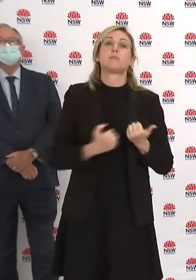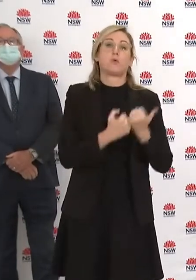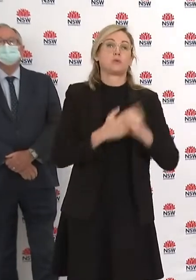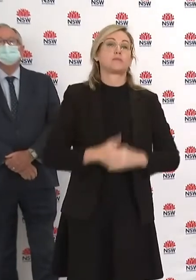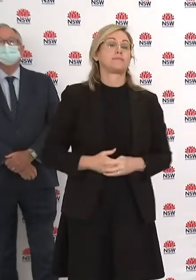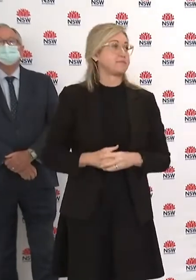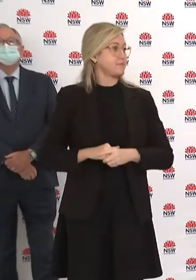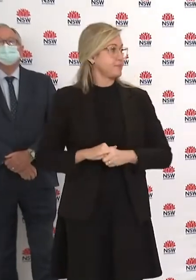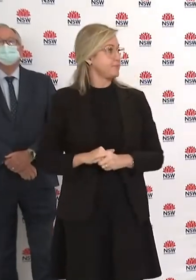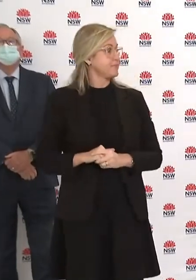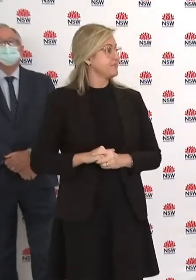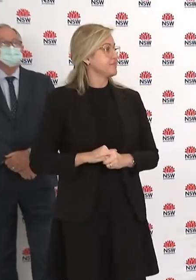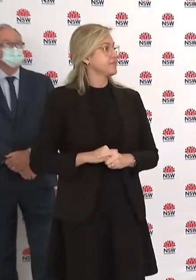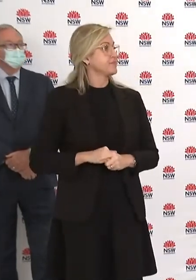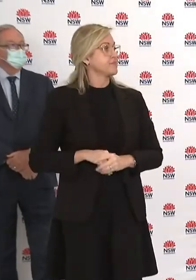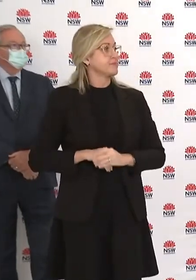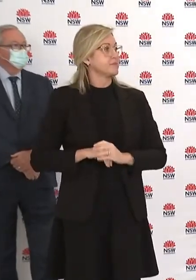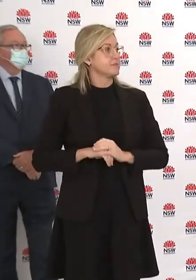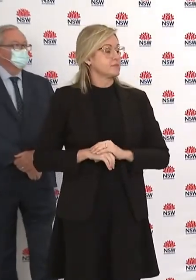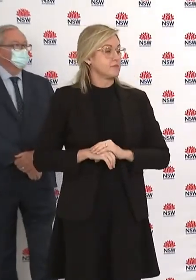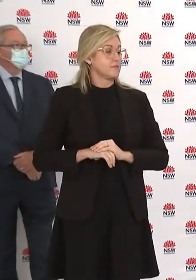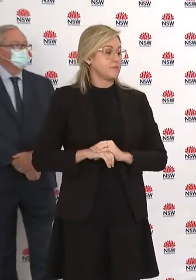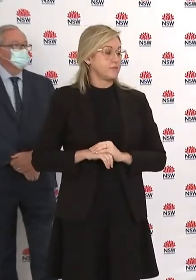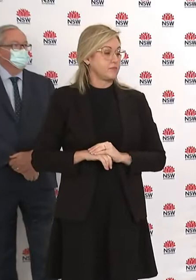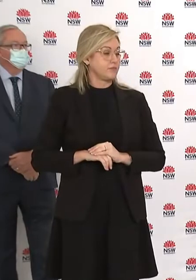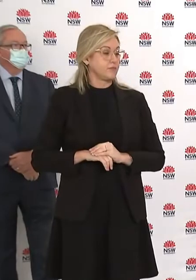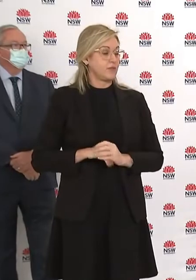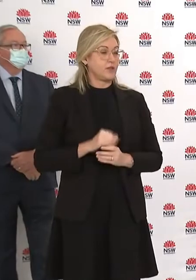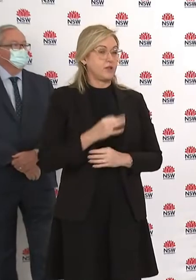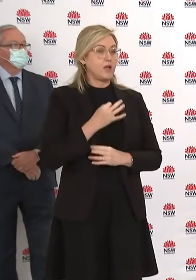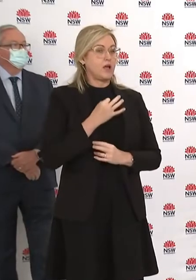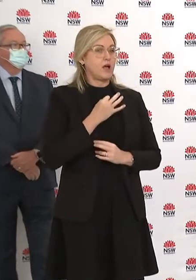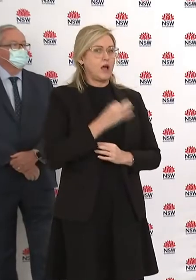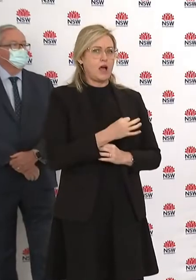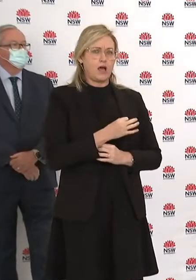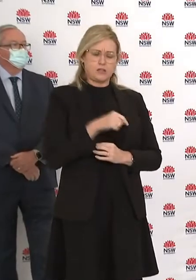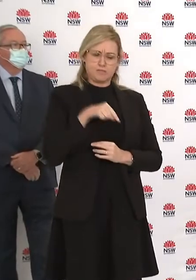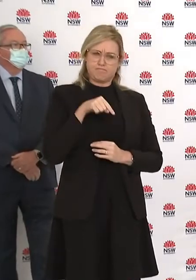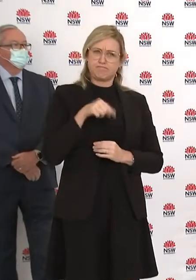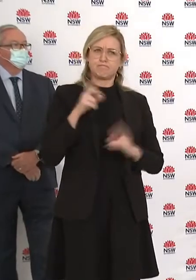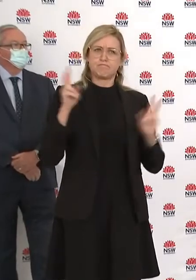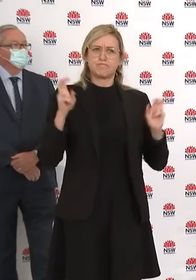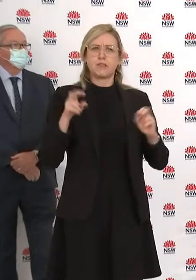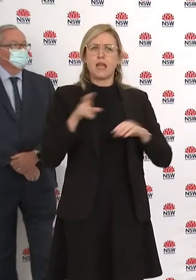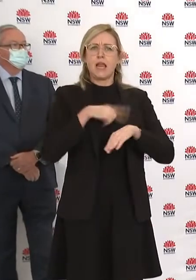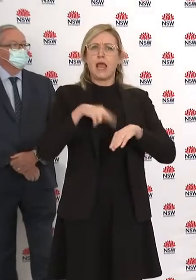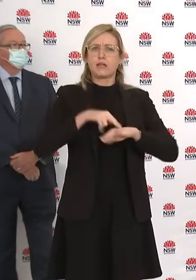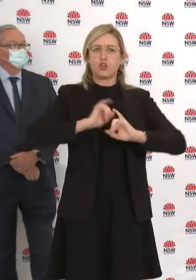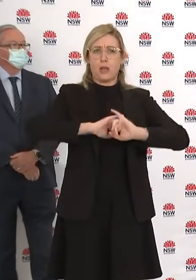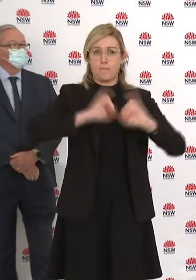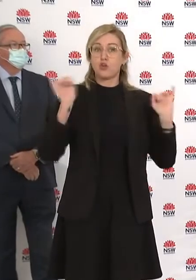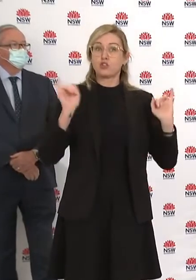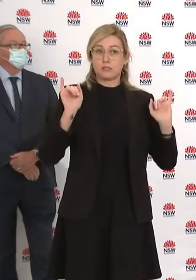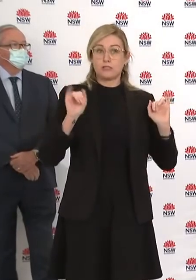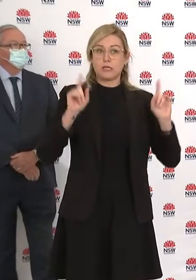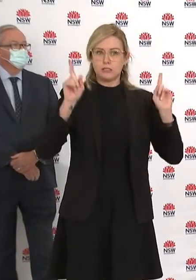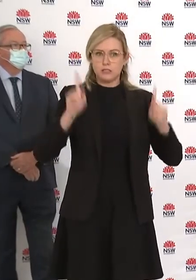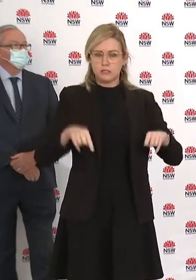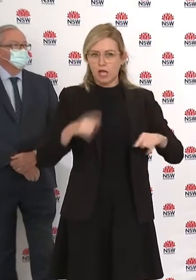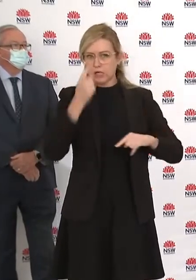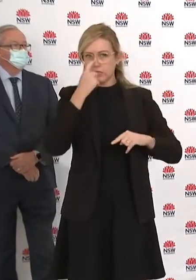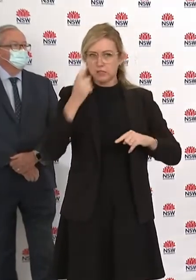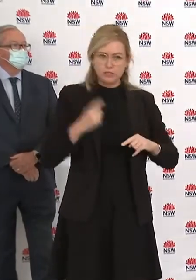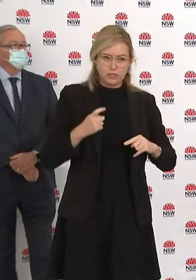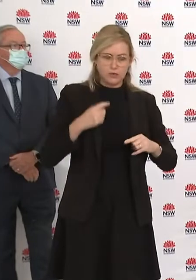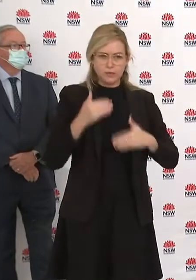the Prime Minister to tackle this national emergency? By how soon do you want to see those first doses going out into